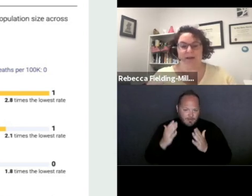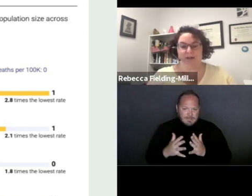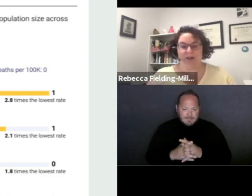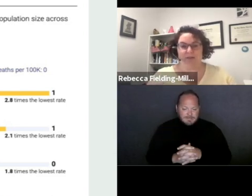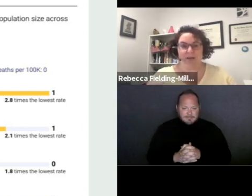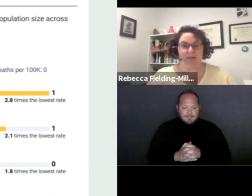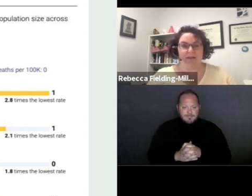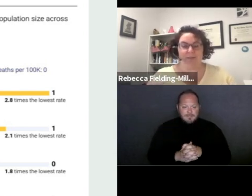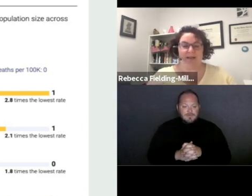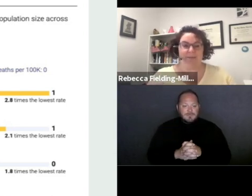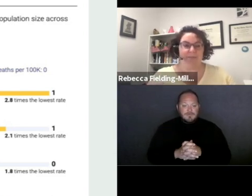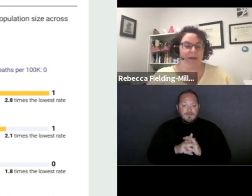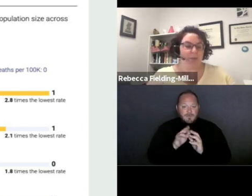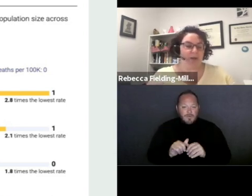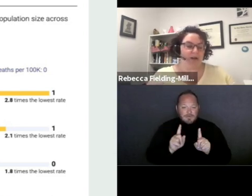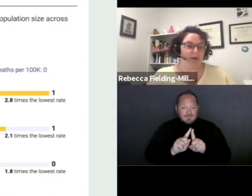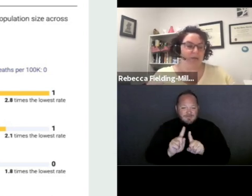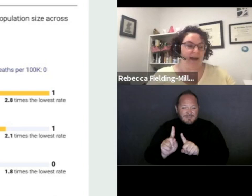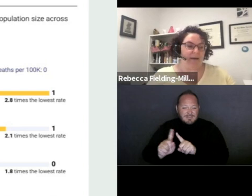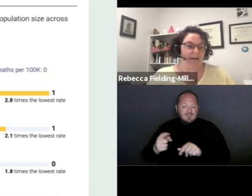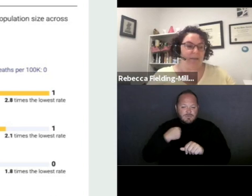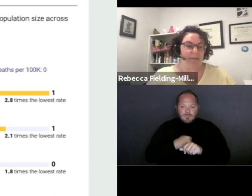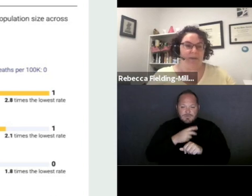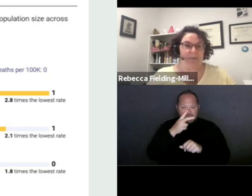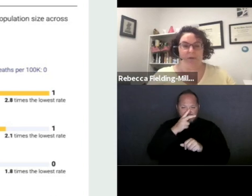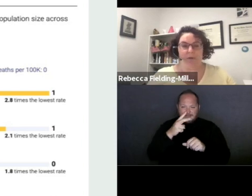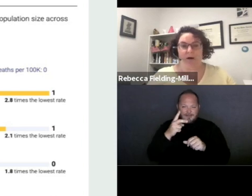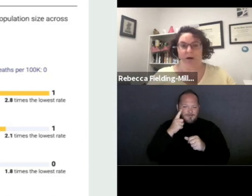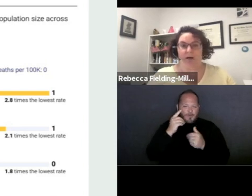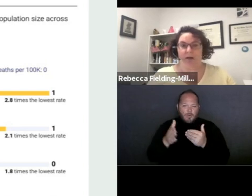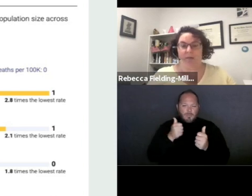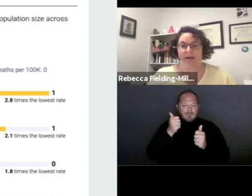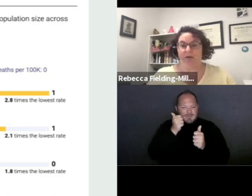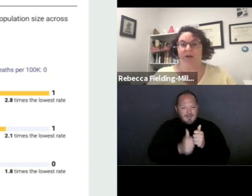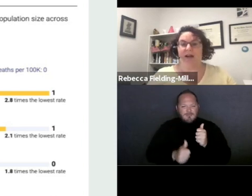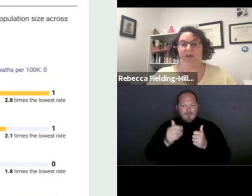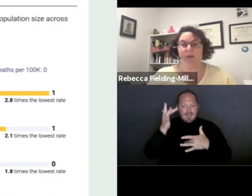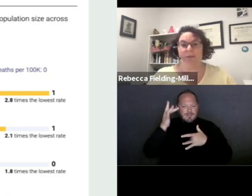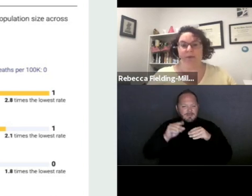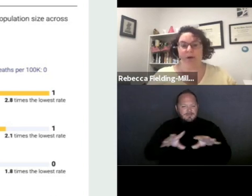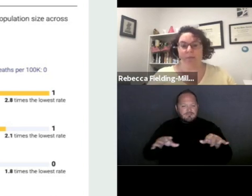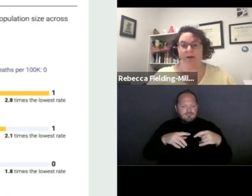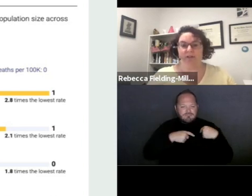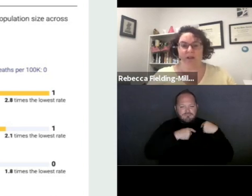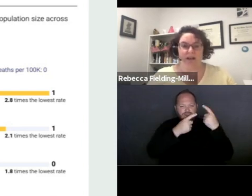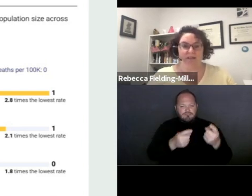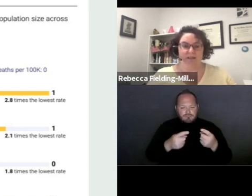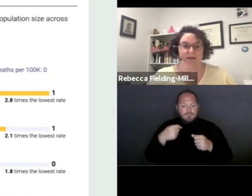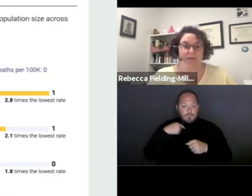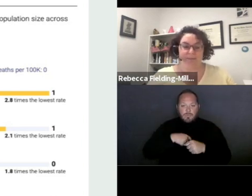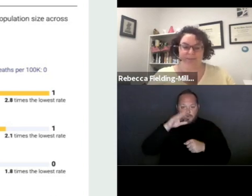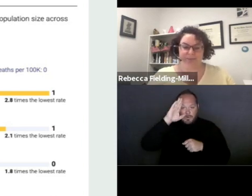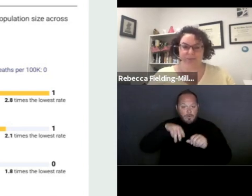for pretty much every illness. We know that people who are minoritized, people who are